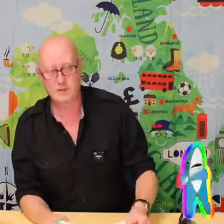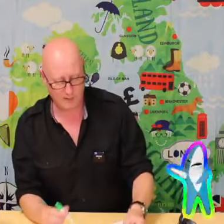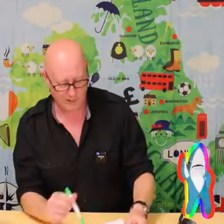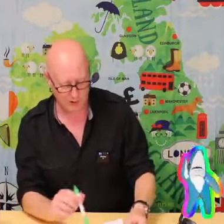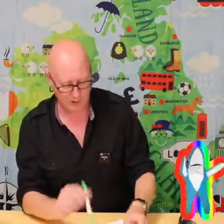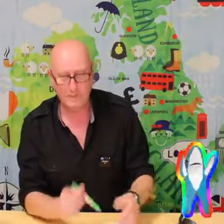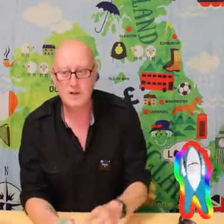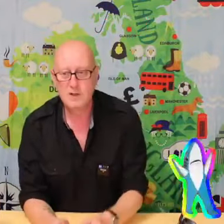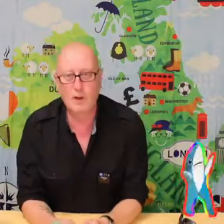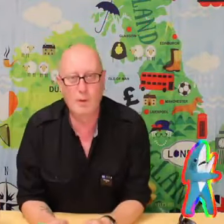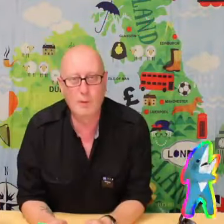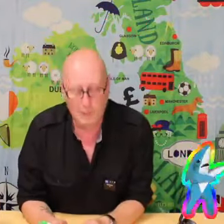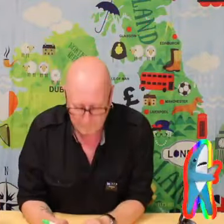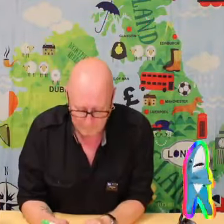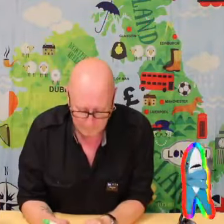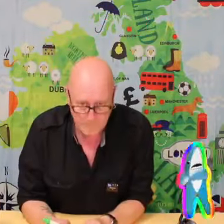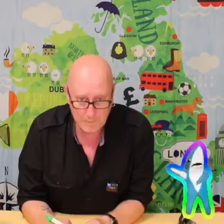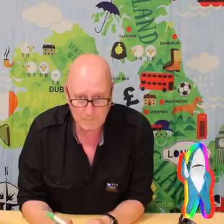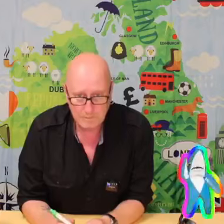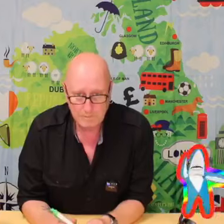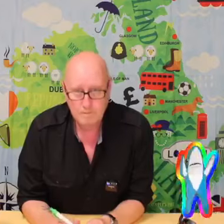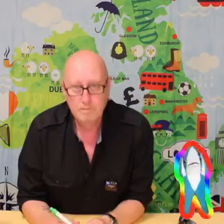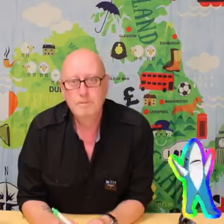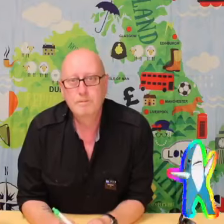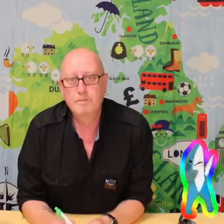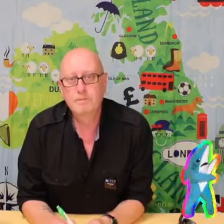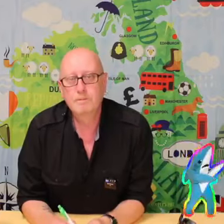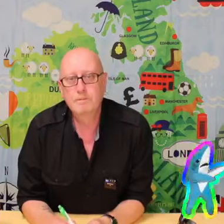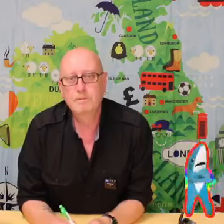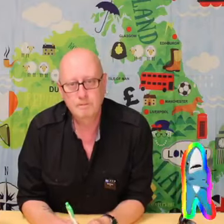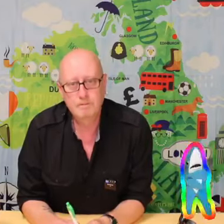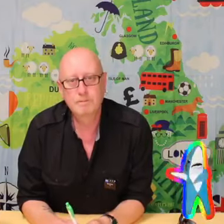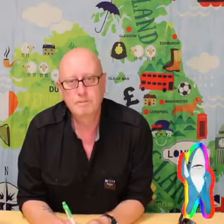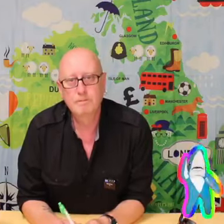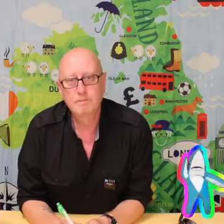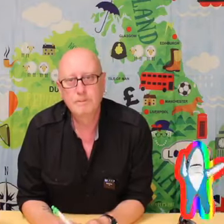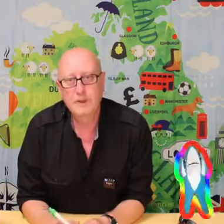the rush. We'll do the Heathlands Habitat, and you can segue out.